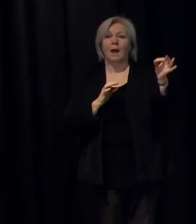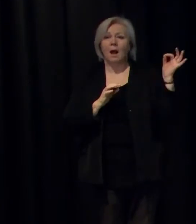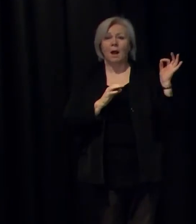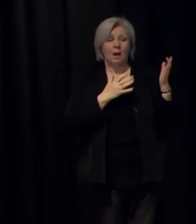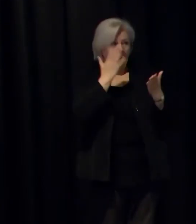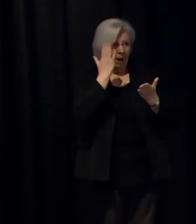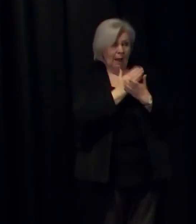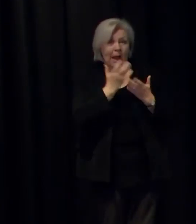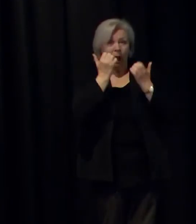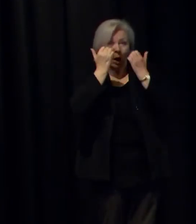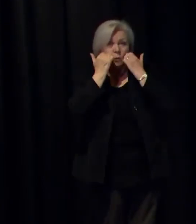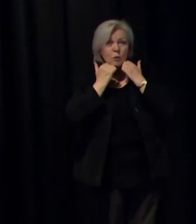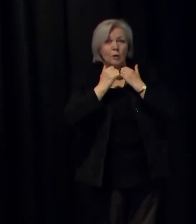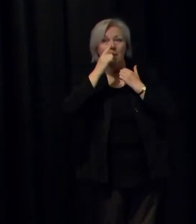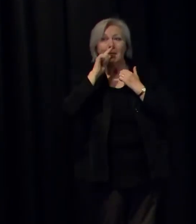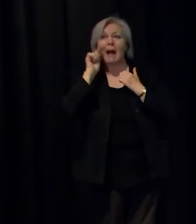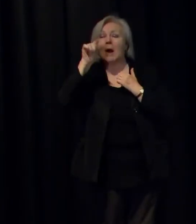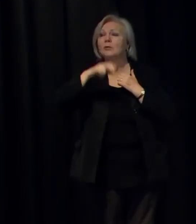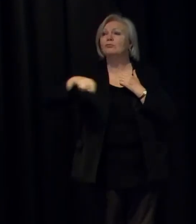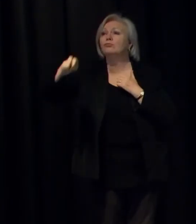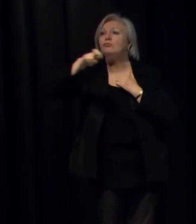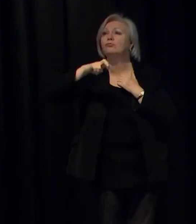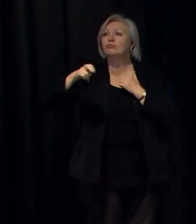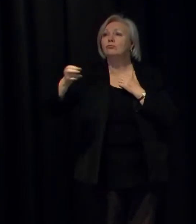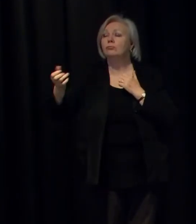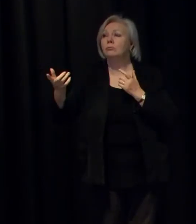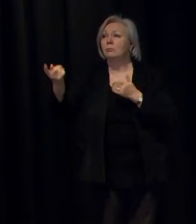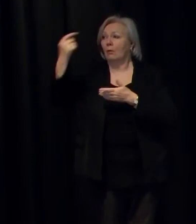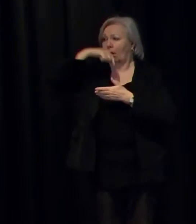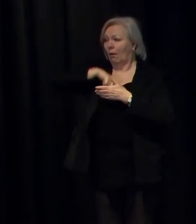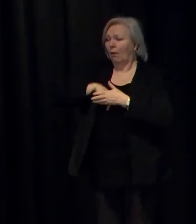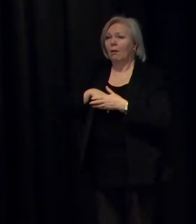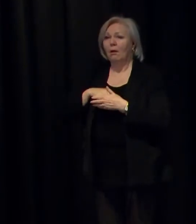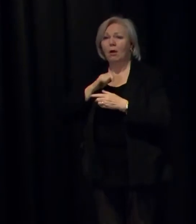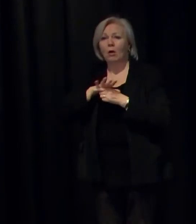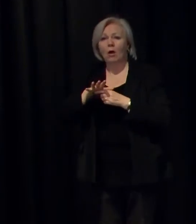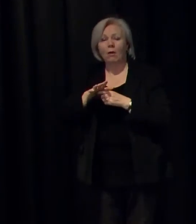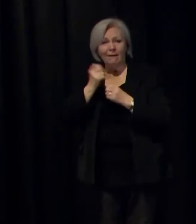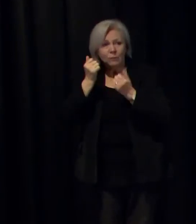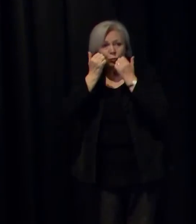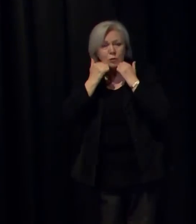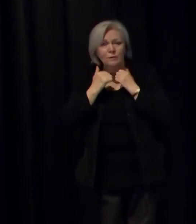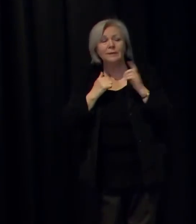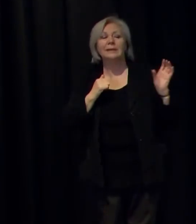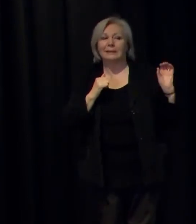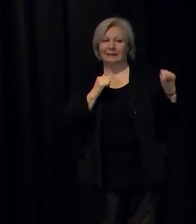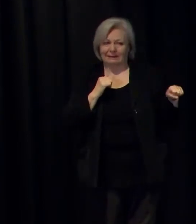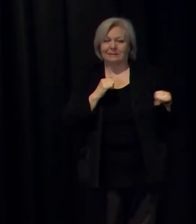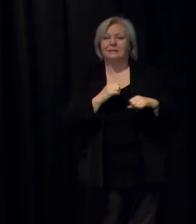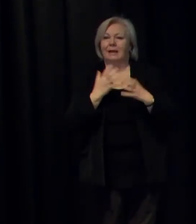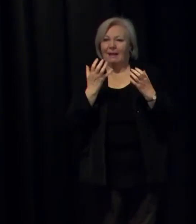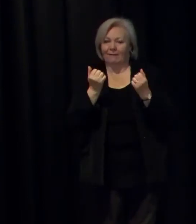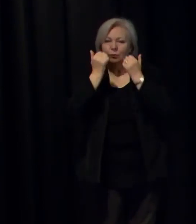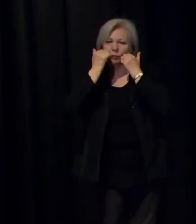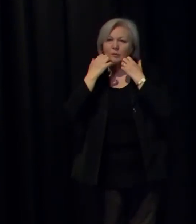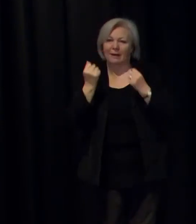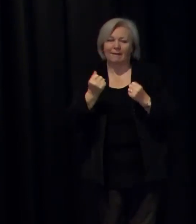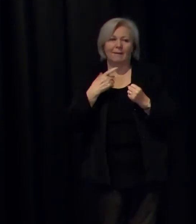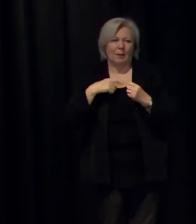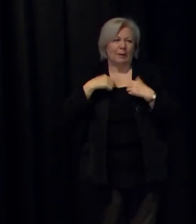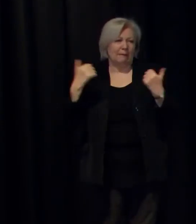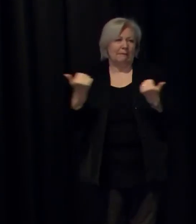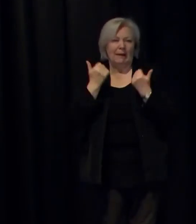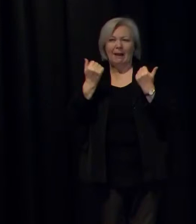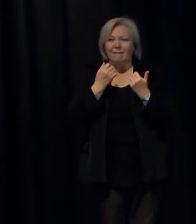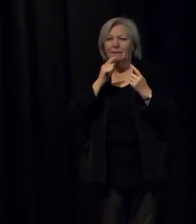do. Again, it's hard to quantify because we've got a lot of exposures for people now with all the active cases that we